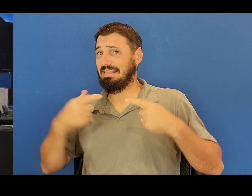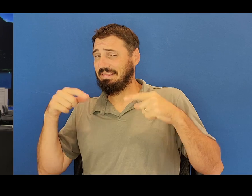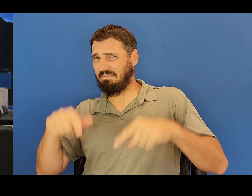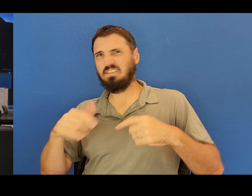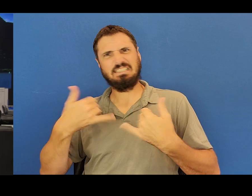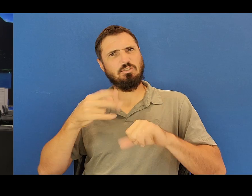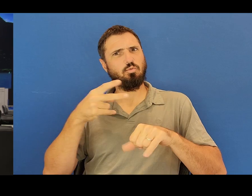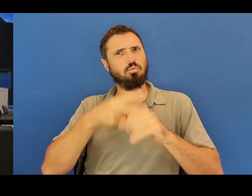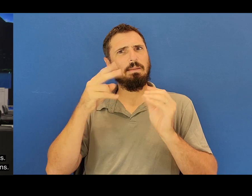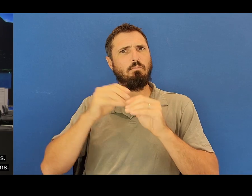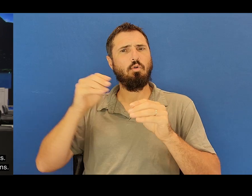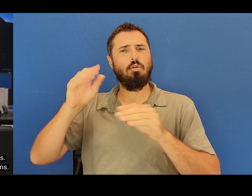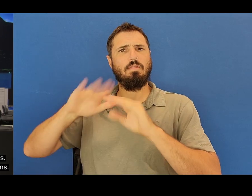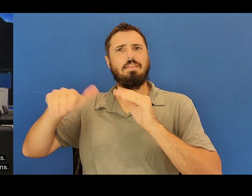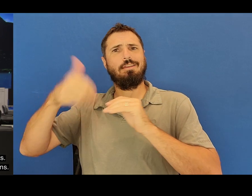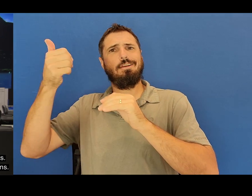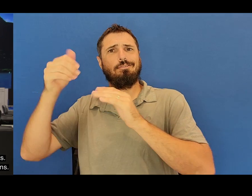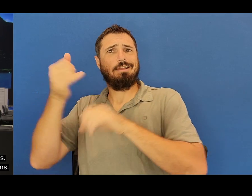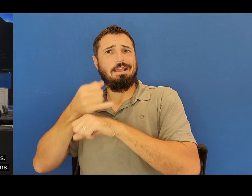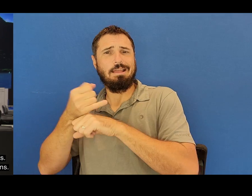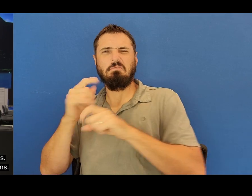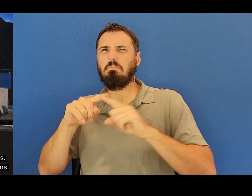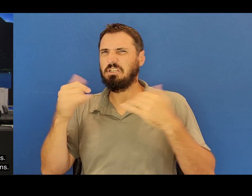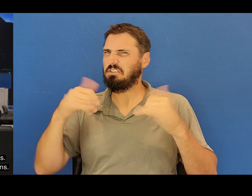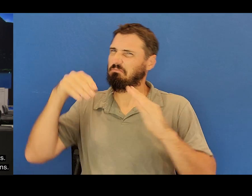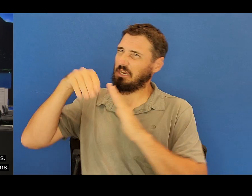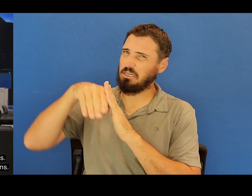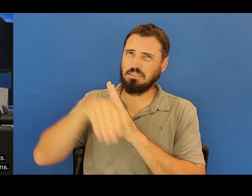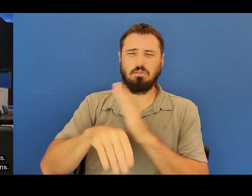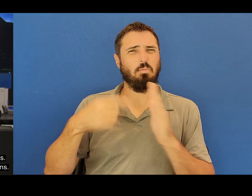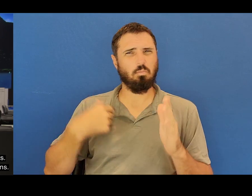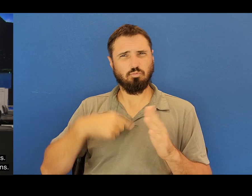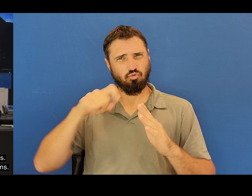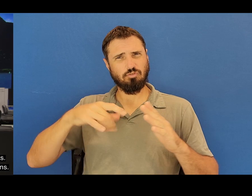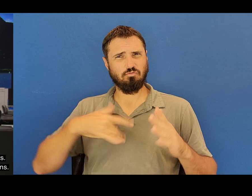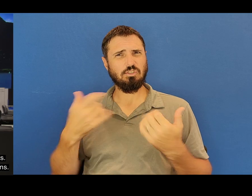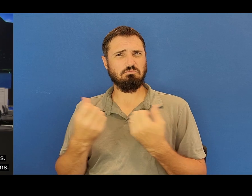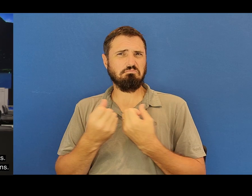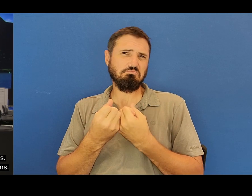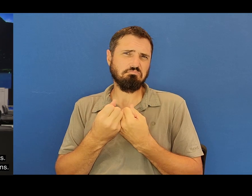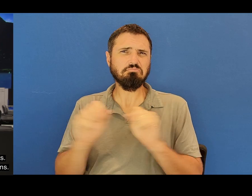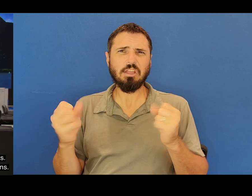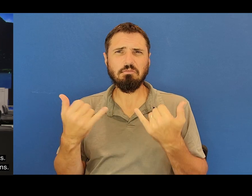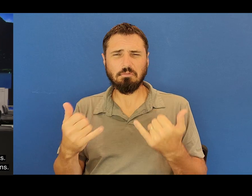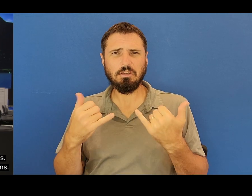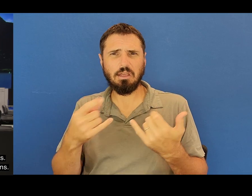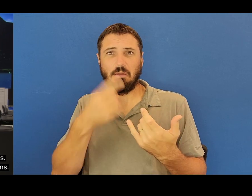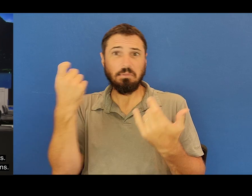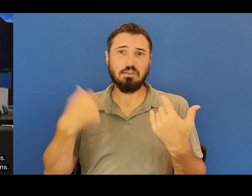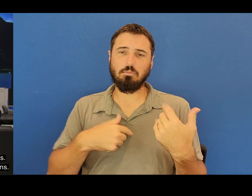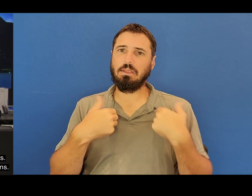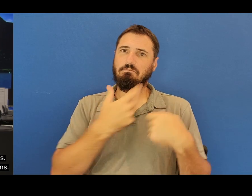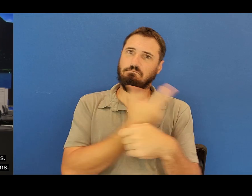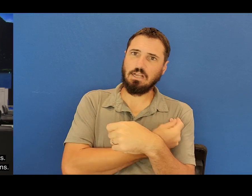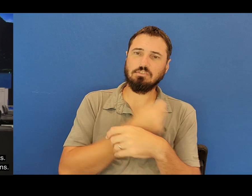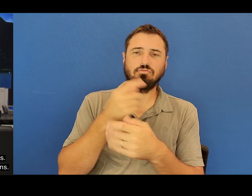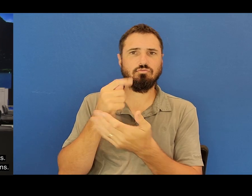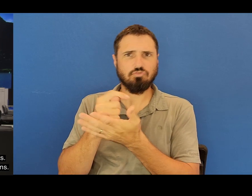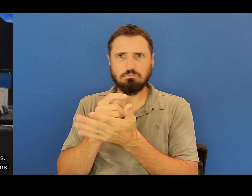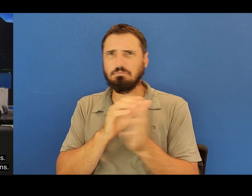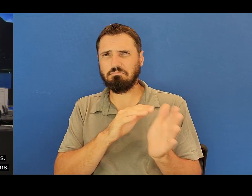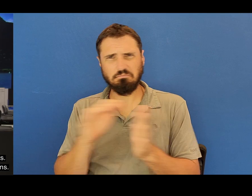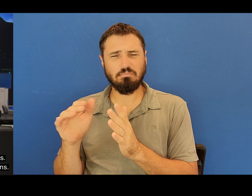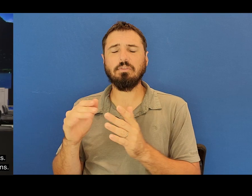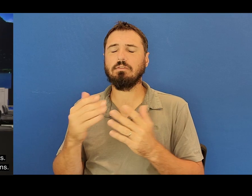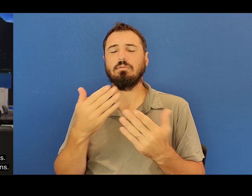downward, so we're on a good path. We should enjoy the lower case rates and the security offered by vaccination and treatments. This